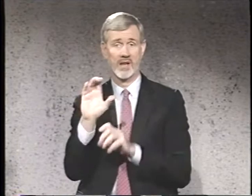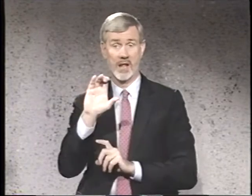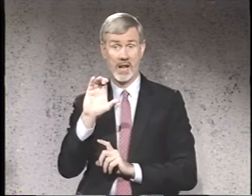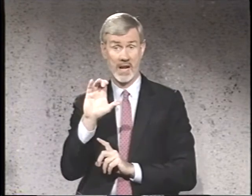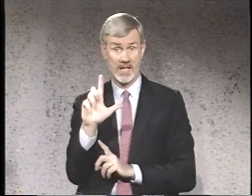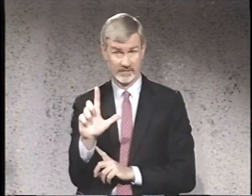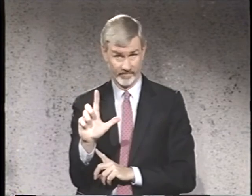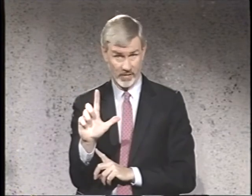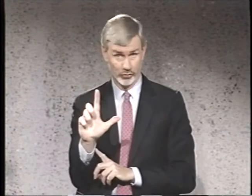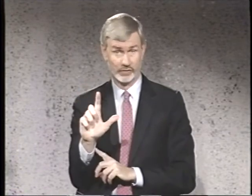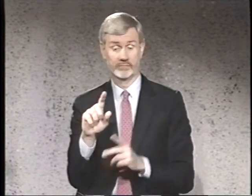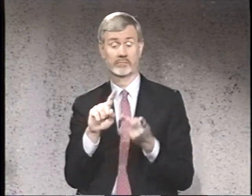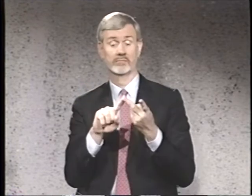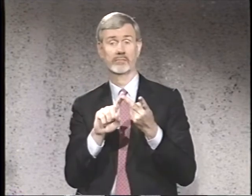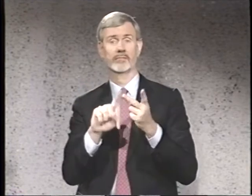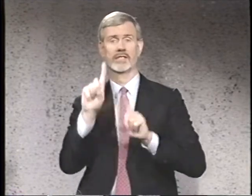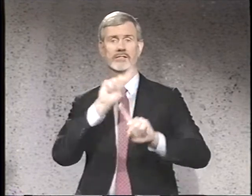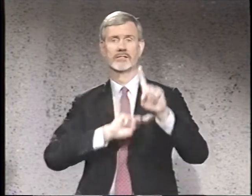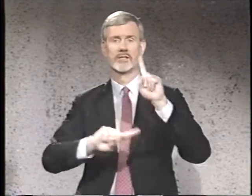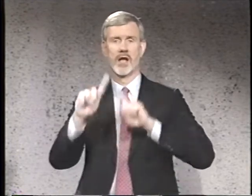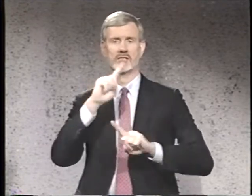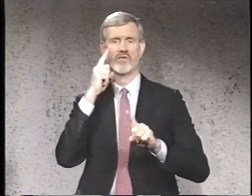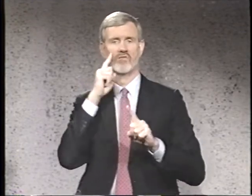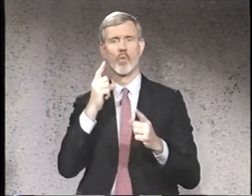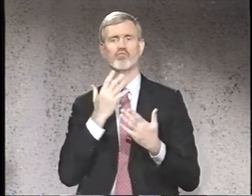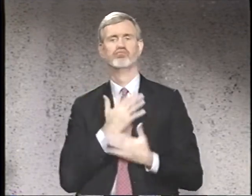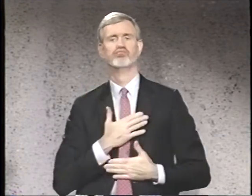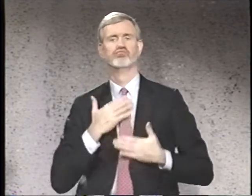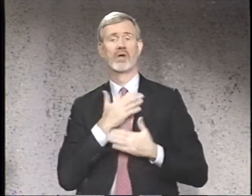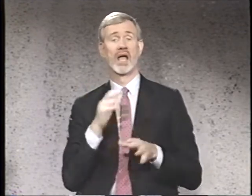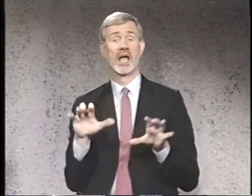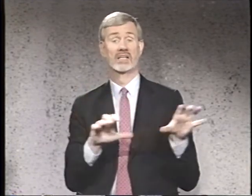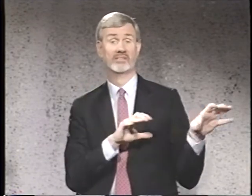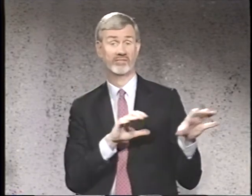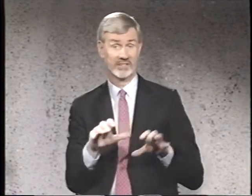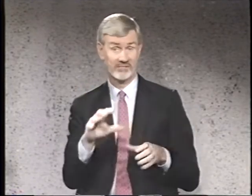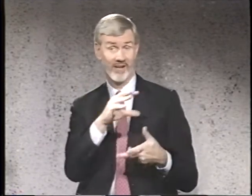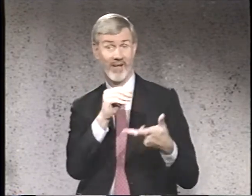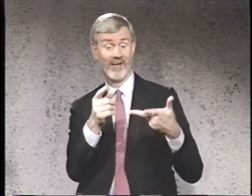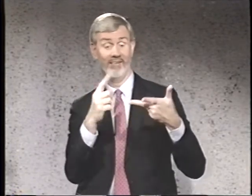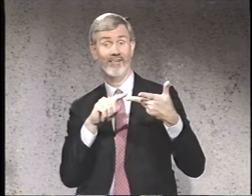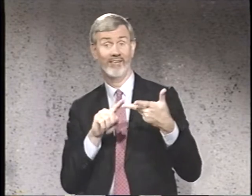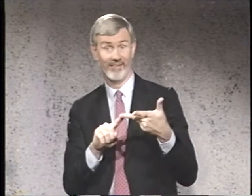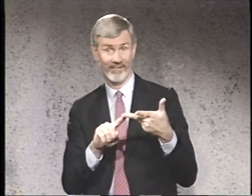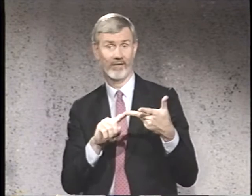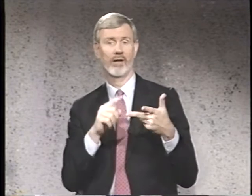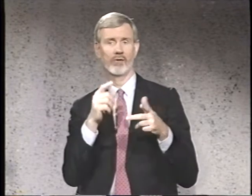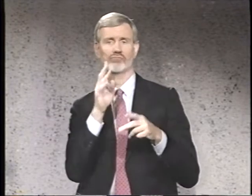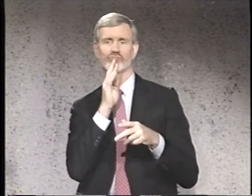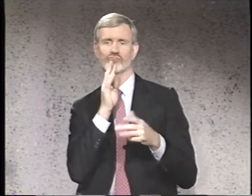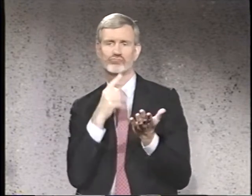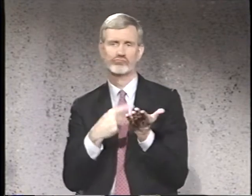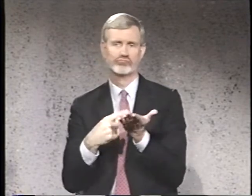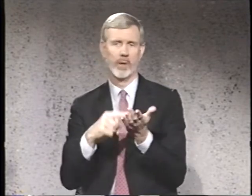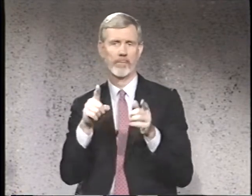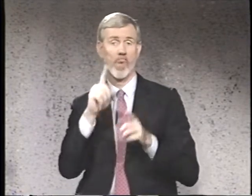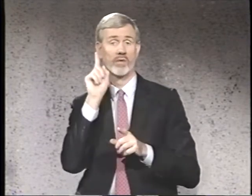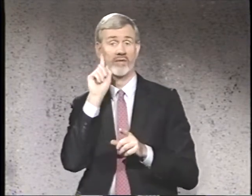of classifiers, signs for recreational activities, and we'll talk about